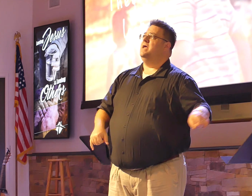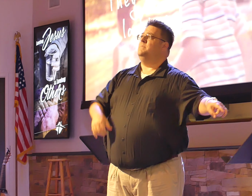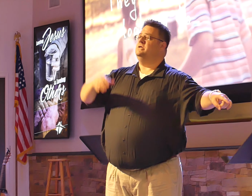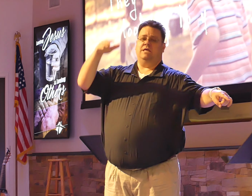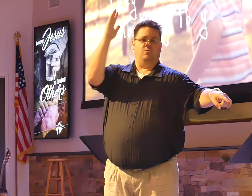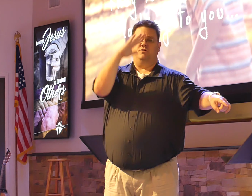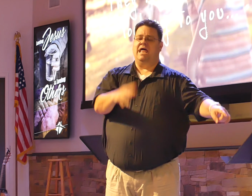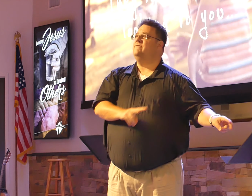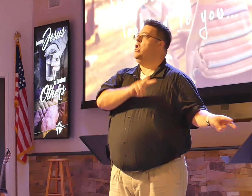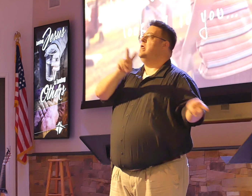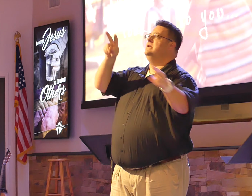looking to you.